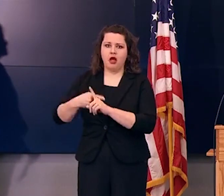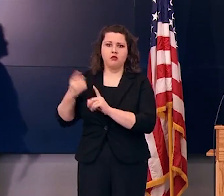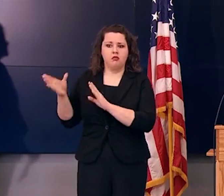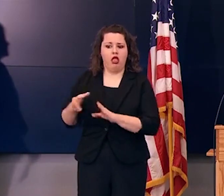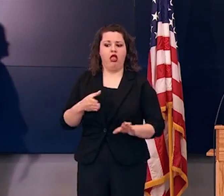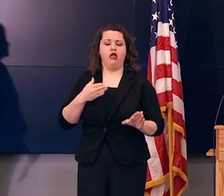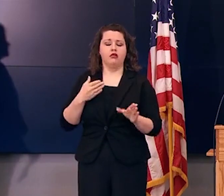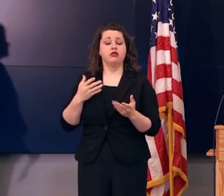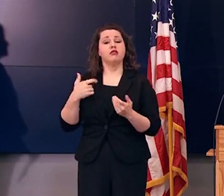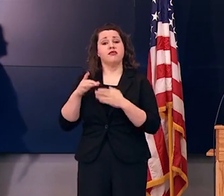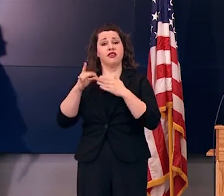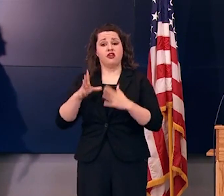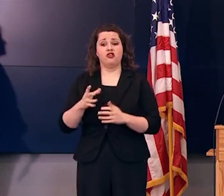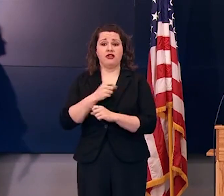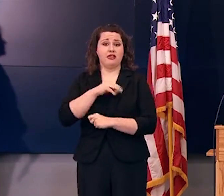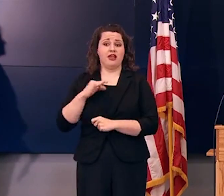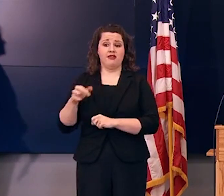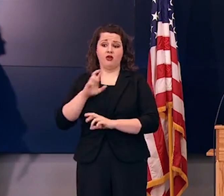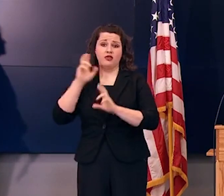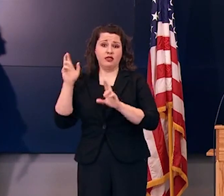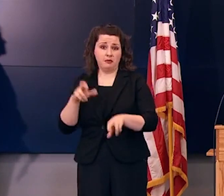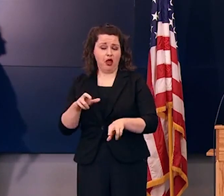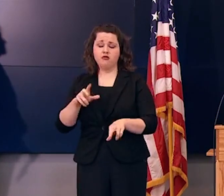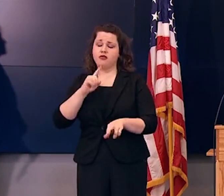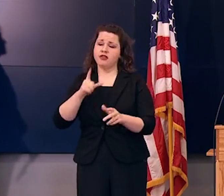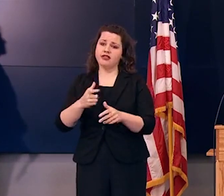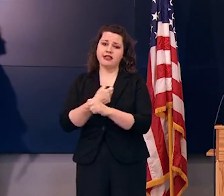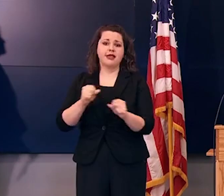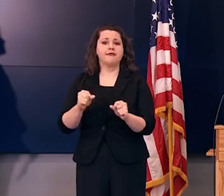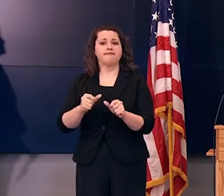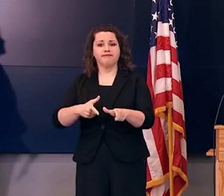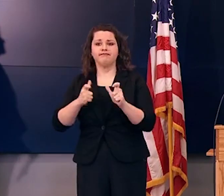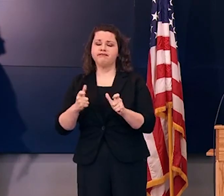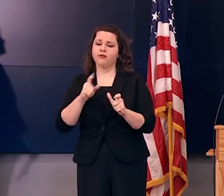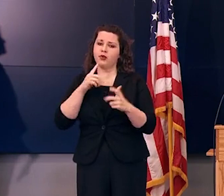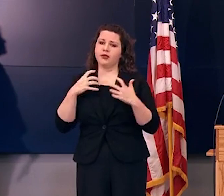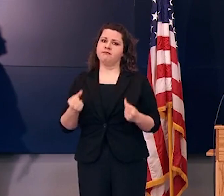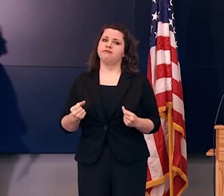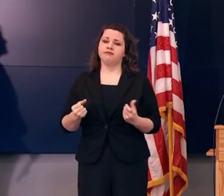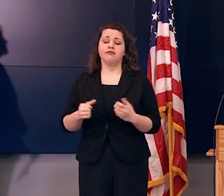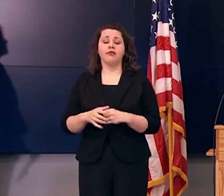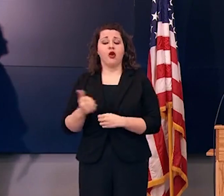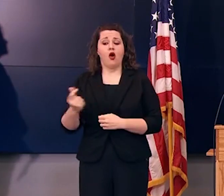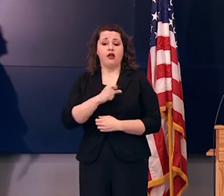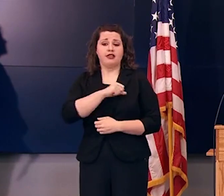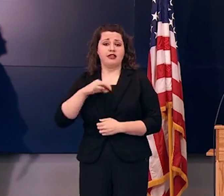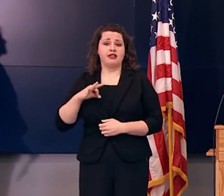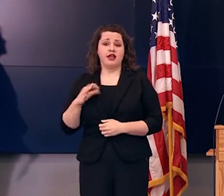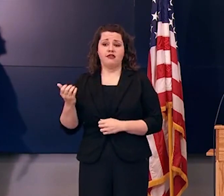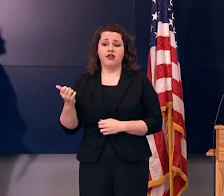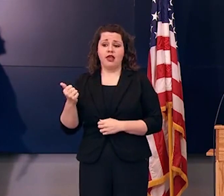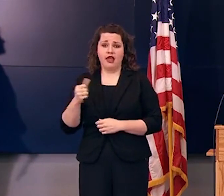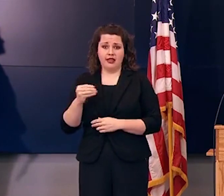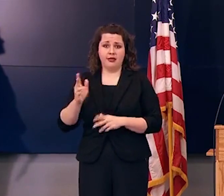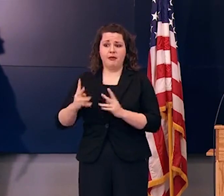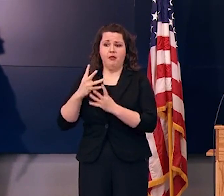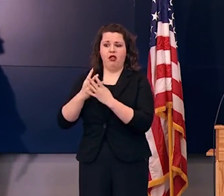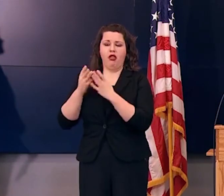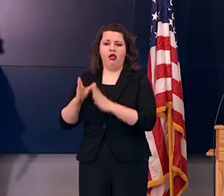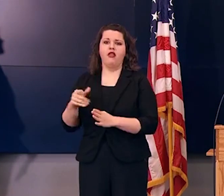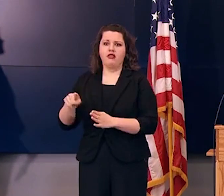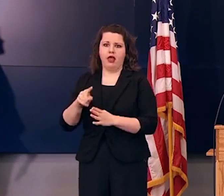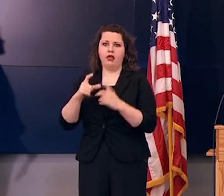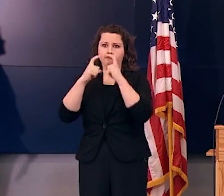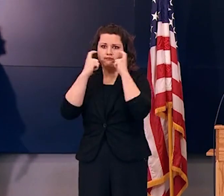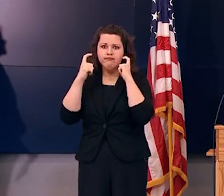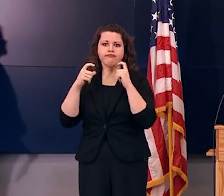Leadership and staff responded safely, swiftly, and with great courage. All staff and individuals incarcerated were wearing PPE at the